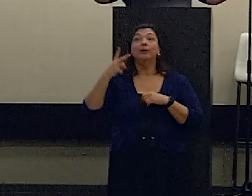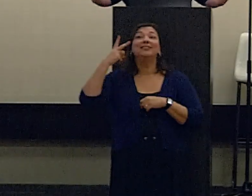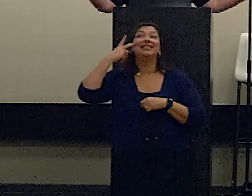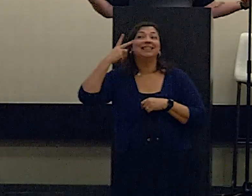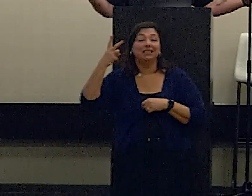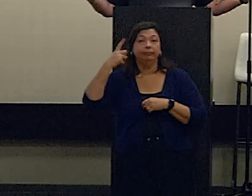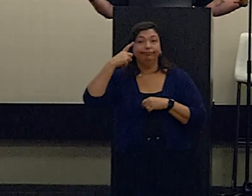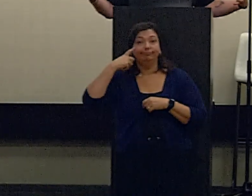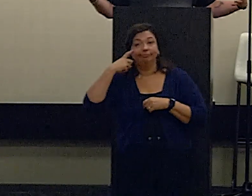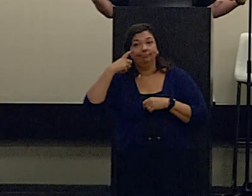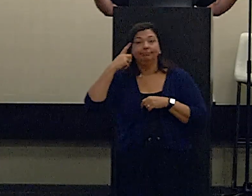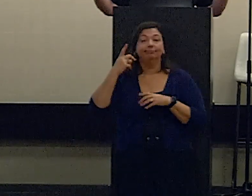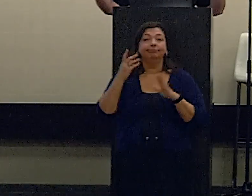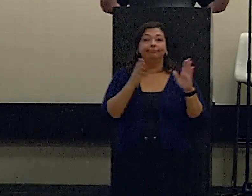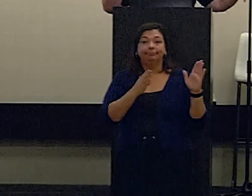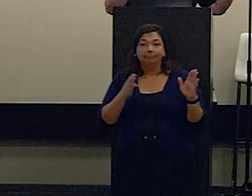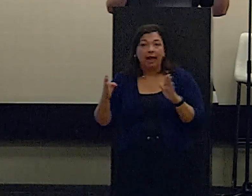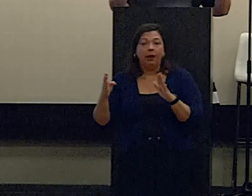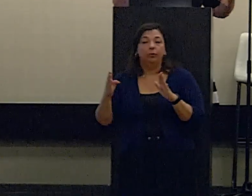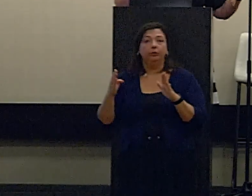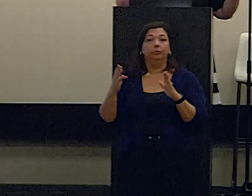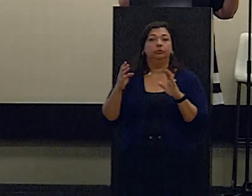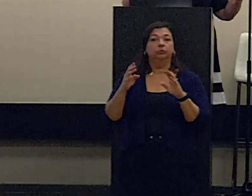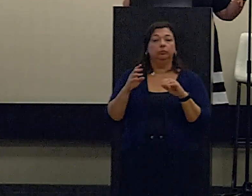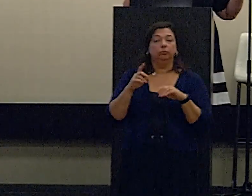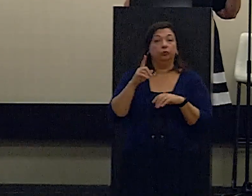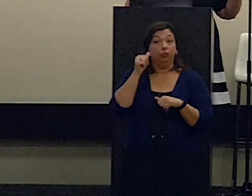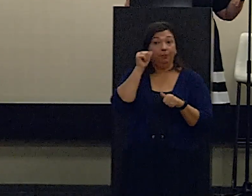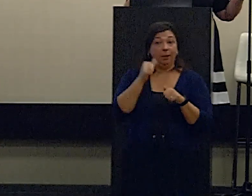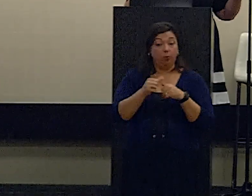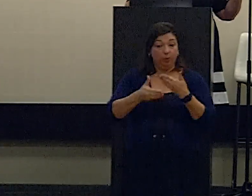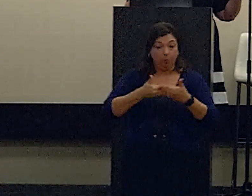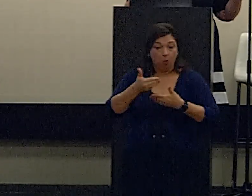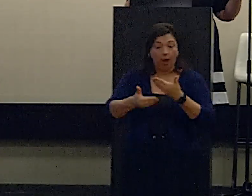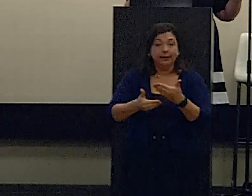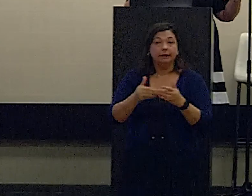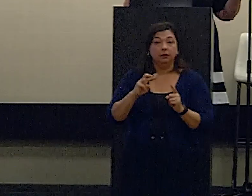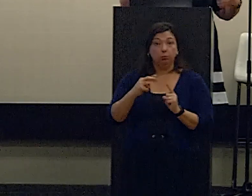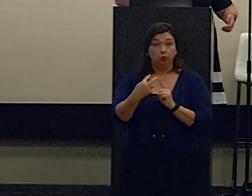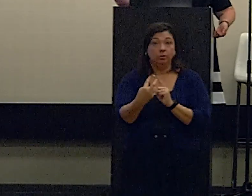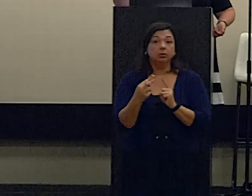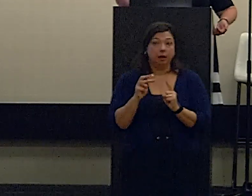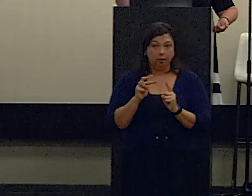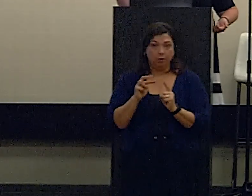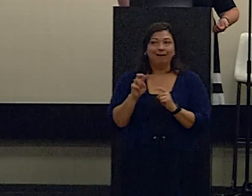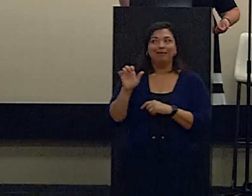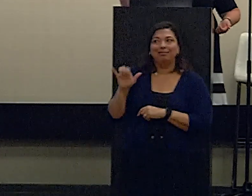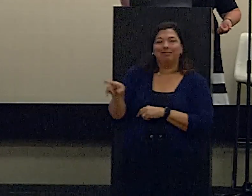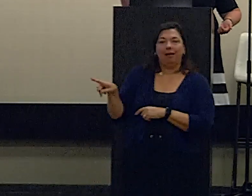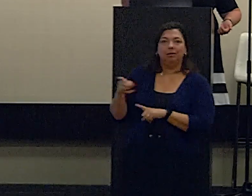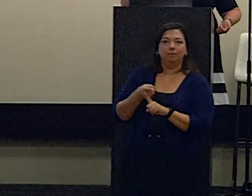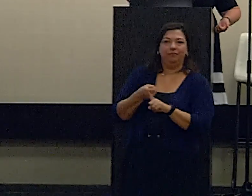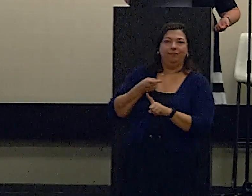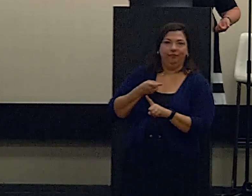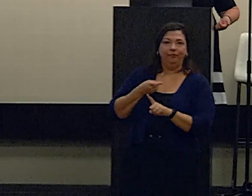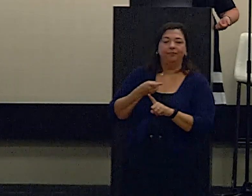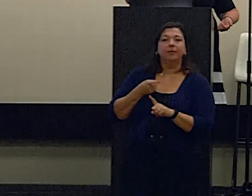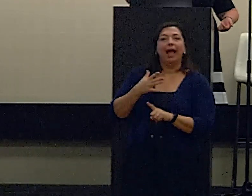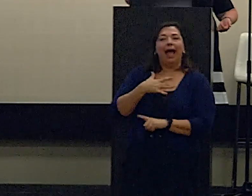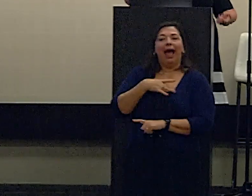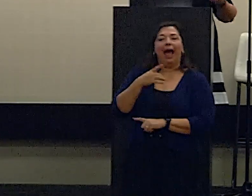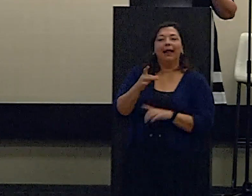are categorizations that we've seen. Remember that organizational process of the perception process? That's where this is going to come in. I